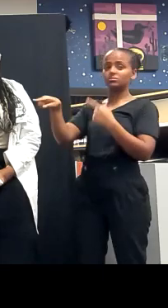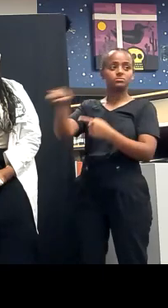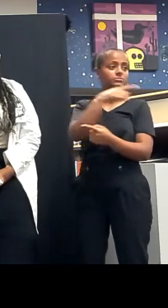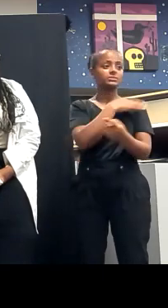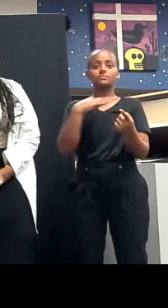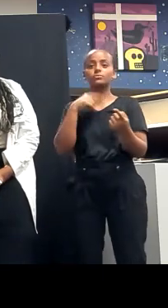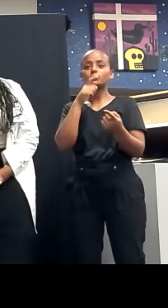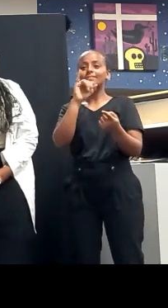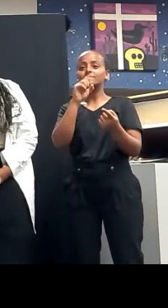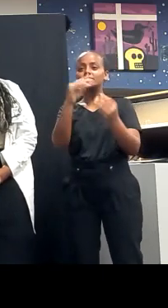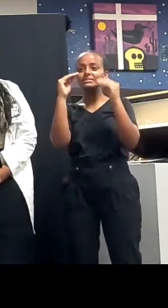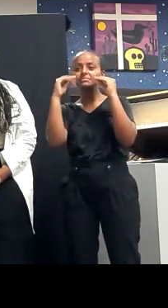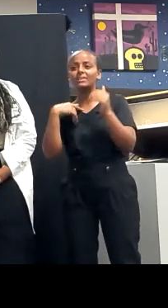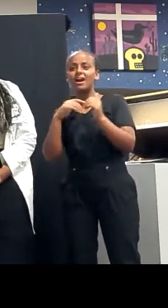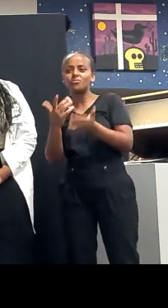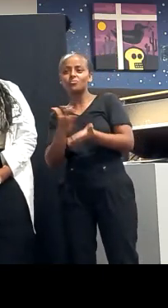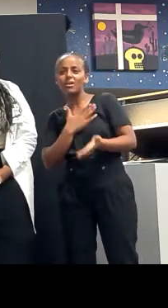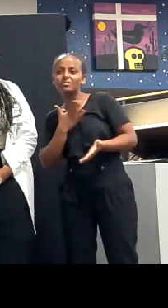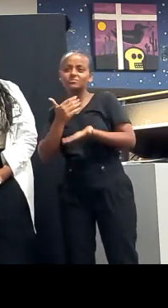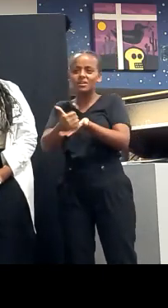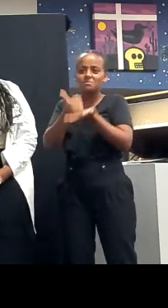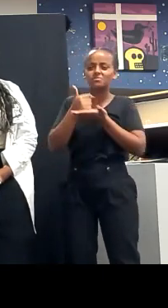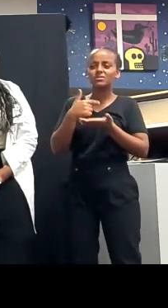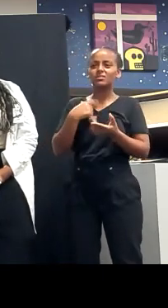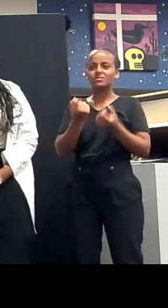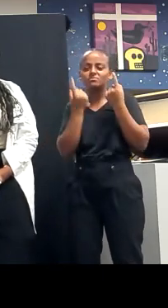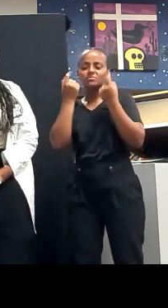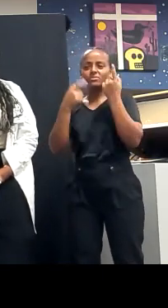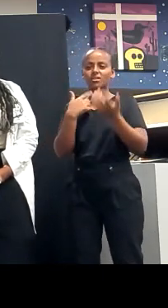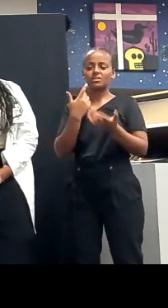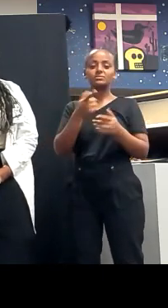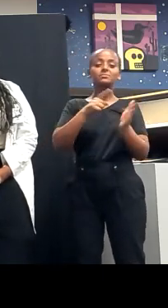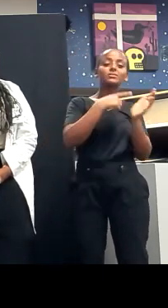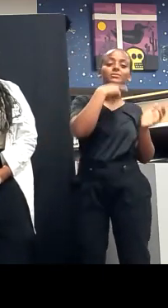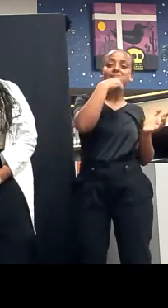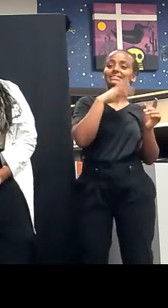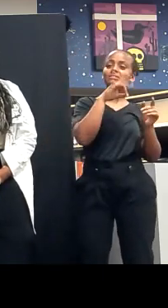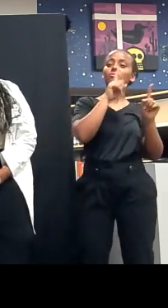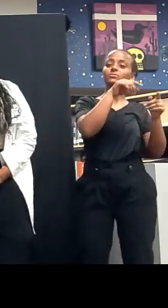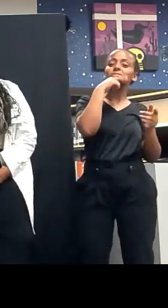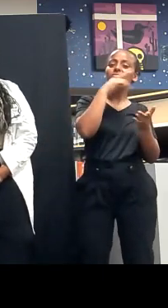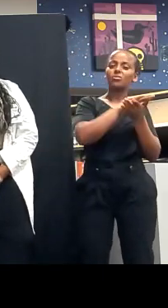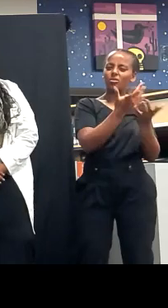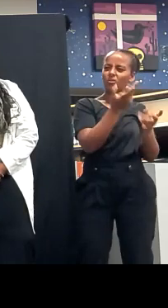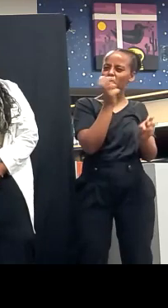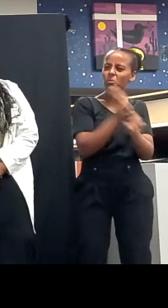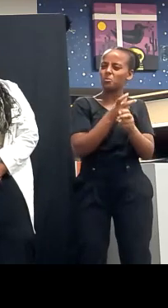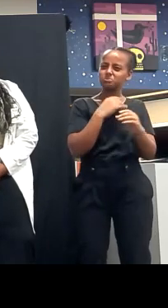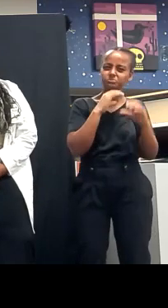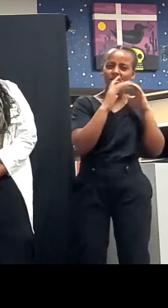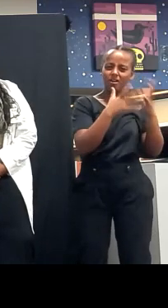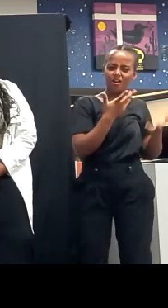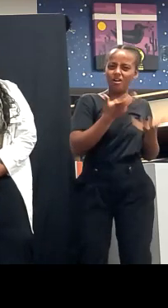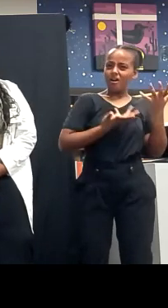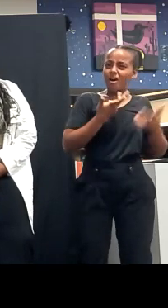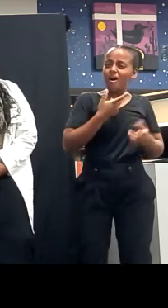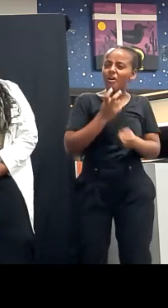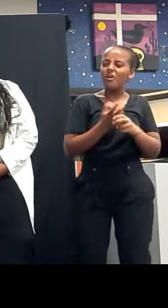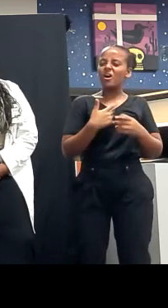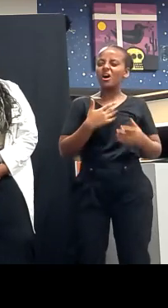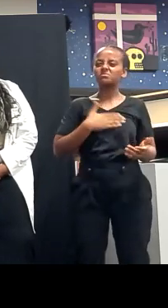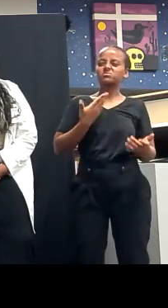up the language, but I'm very thankful to the ISD staff being so willing and helpful and helping me understand the language. If I